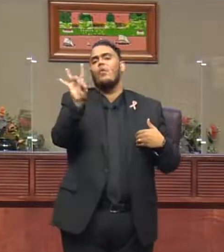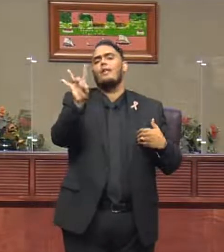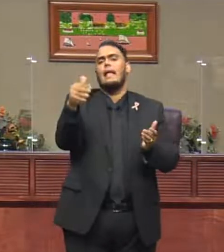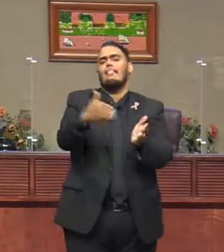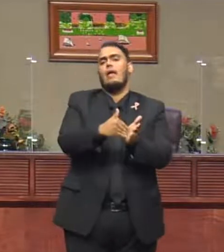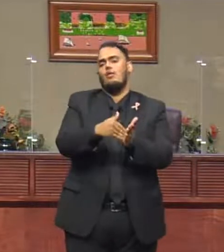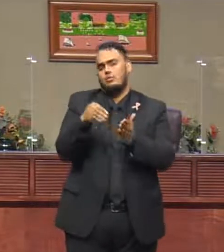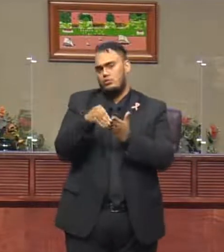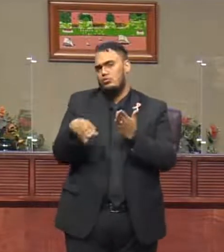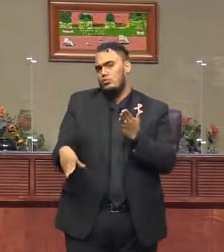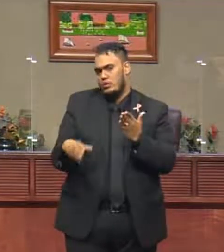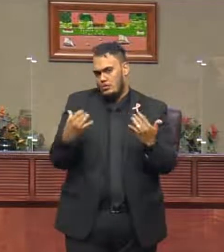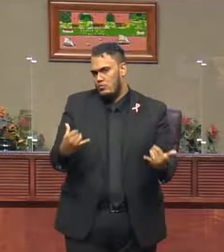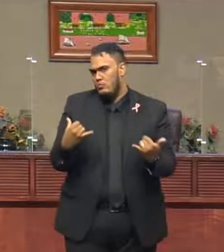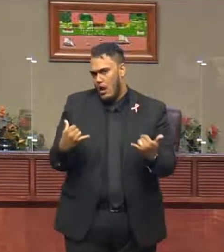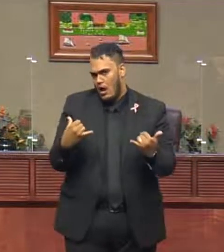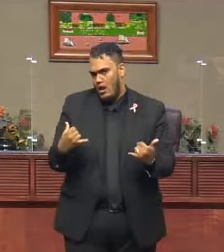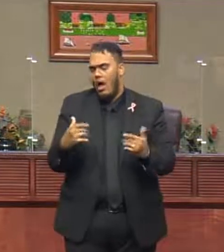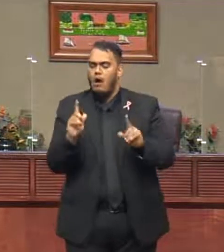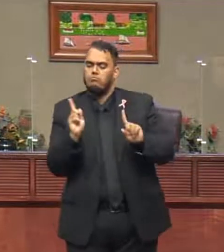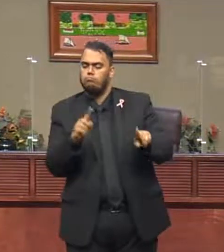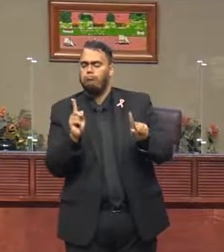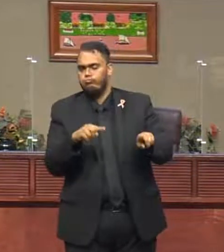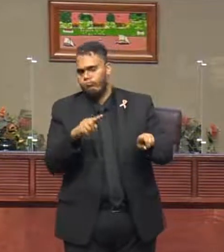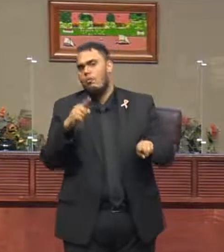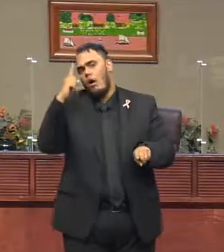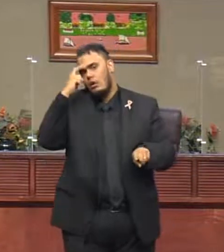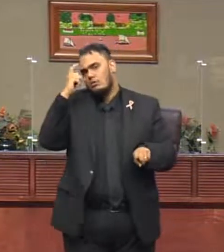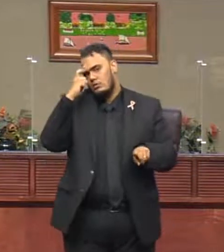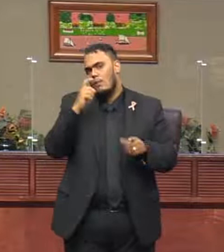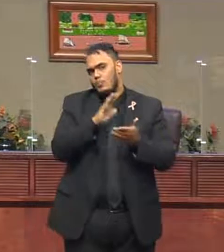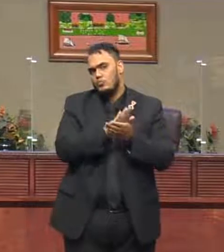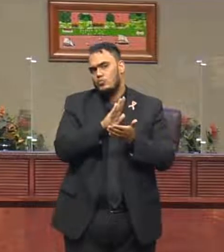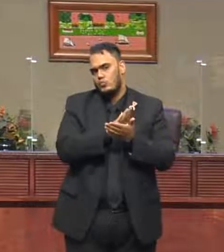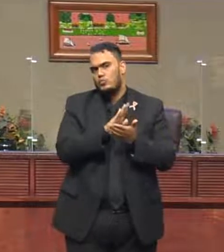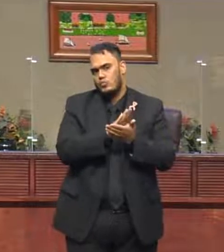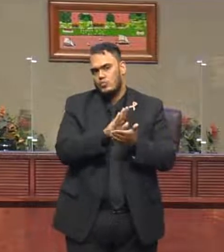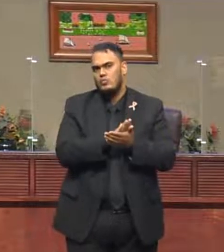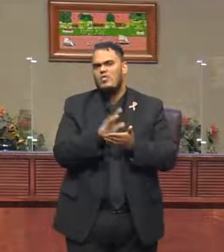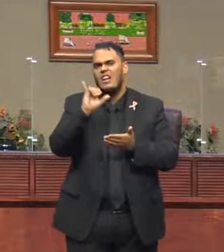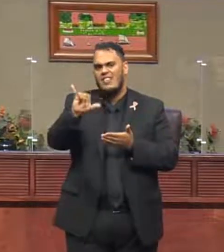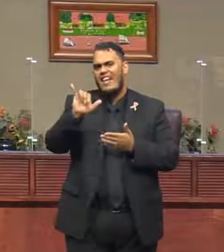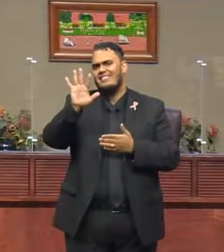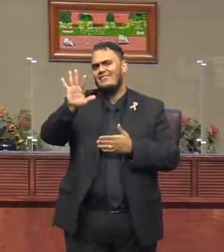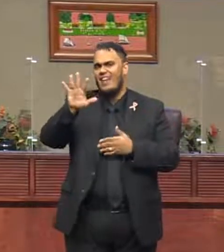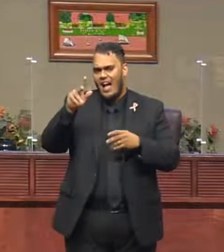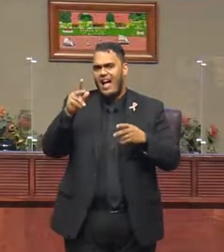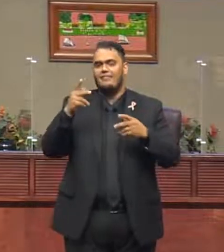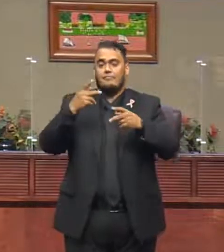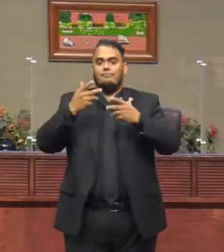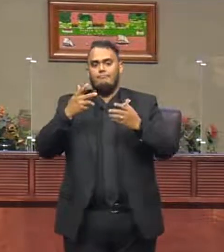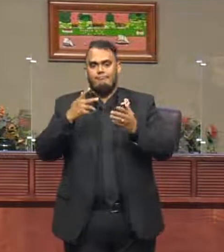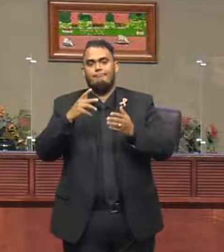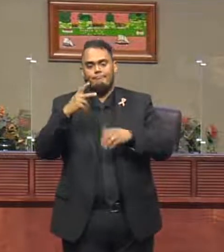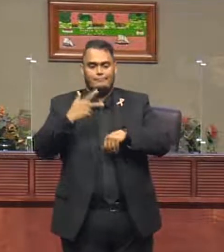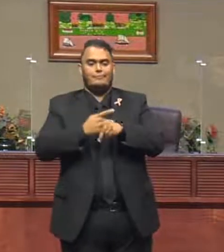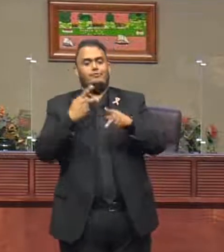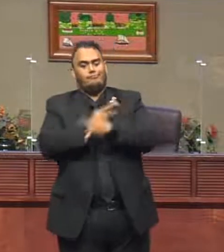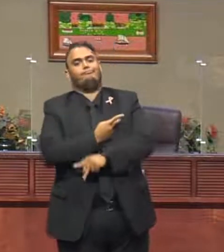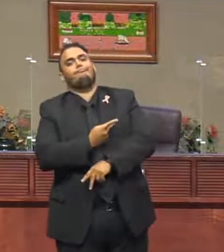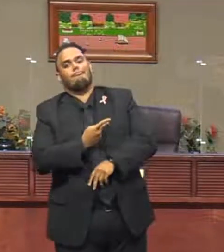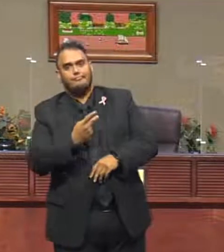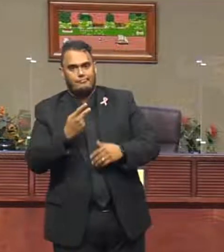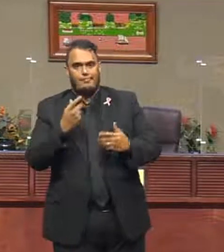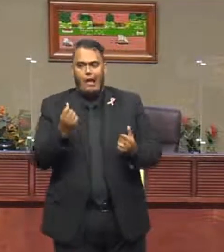now attending summer school. It's about 5 times as many as we normally have during a regular school year. So we're